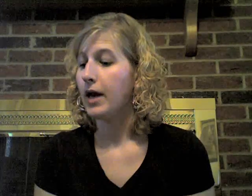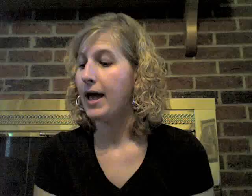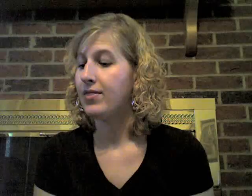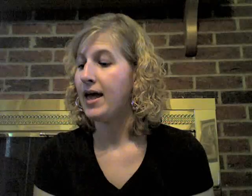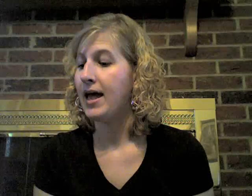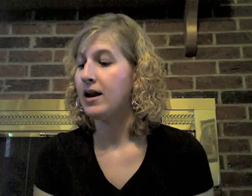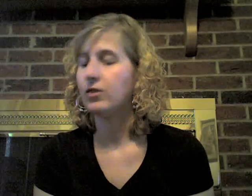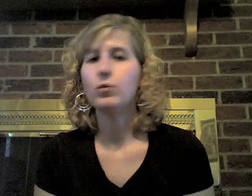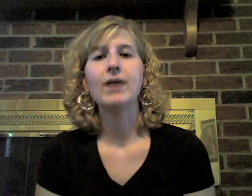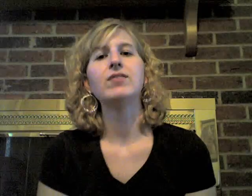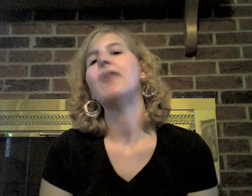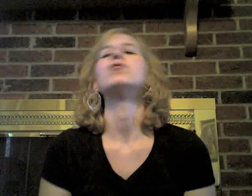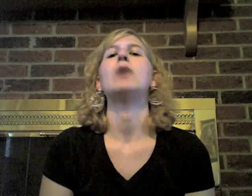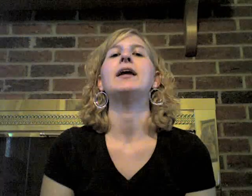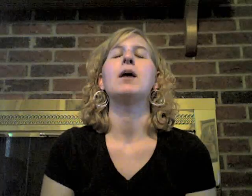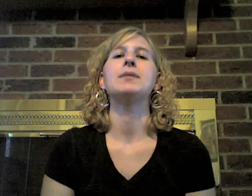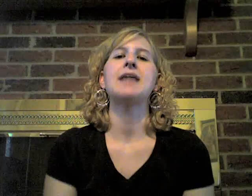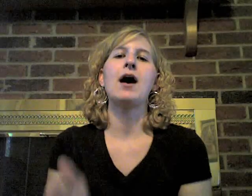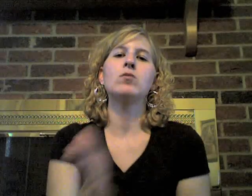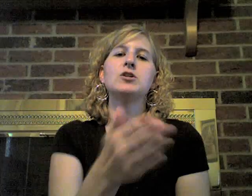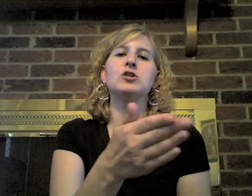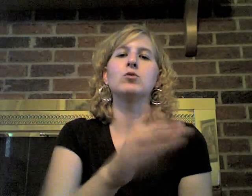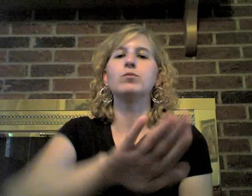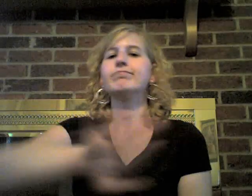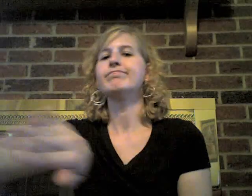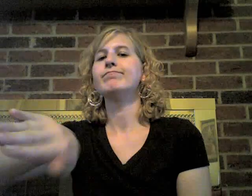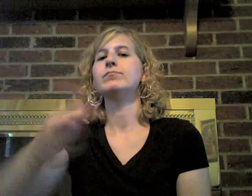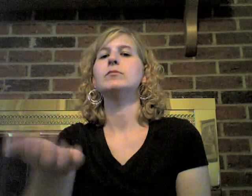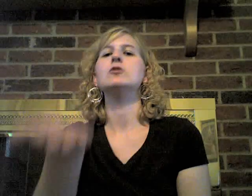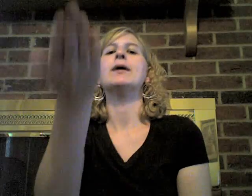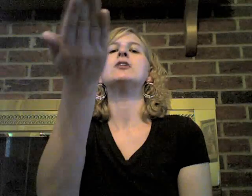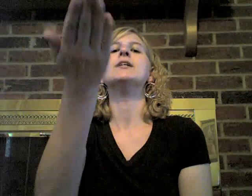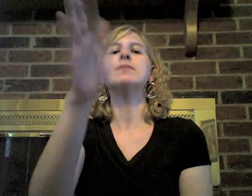and then the wave left, right, up, and down to show direction.